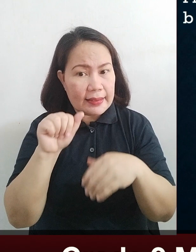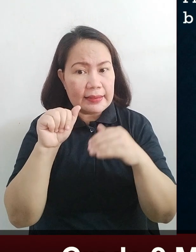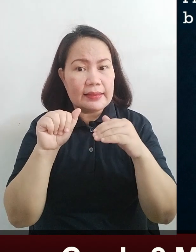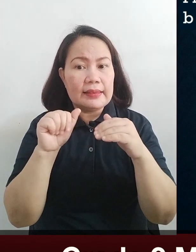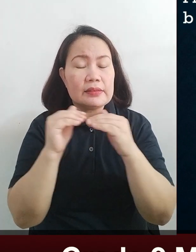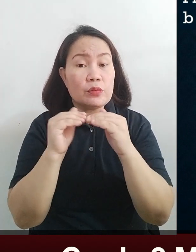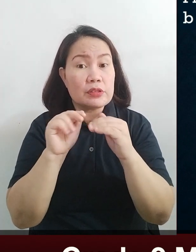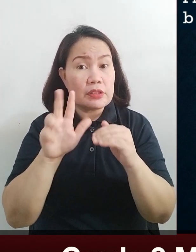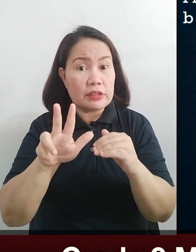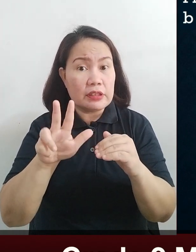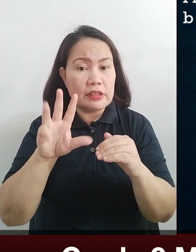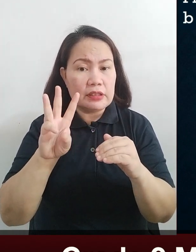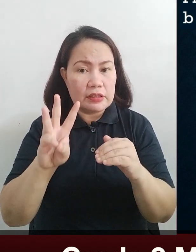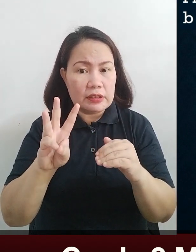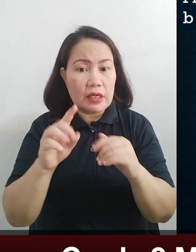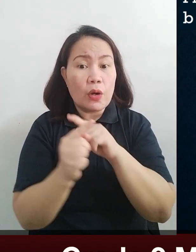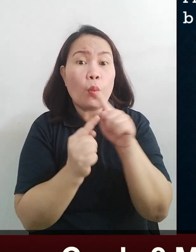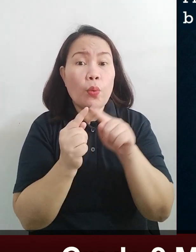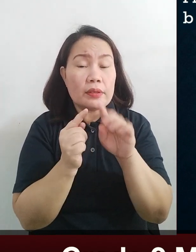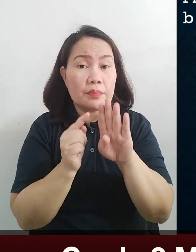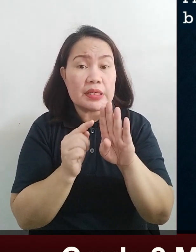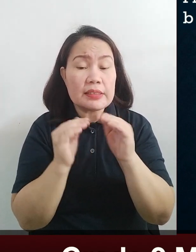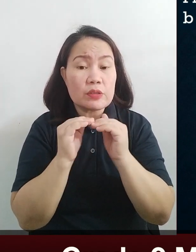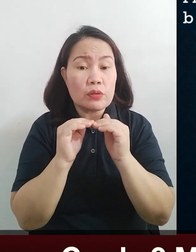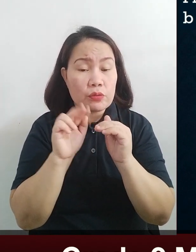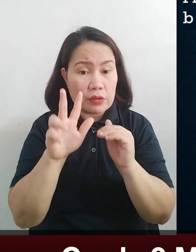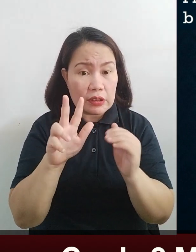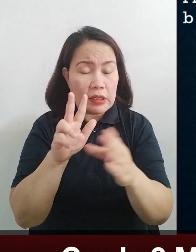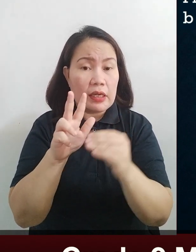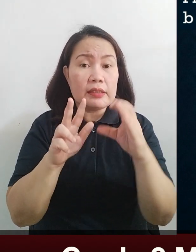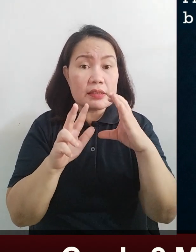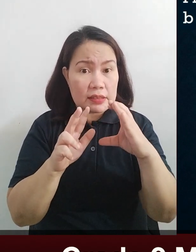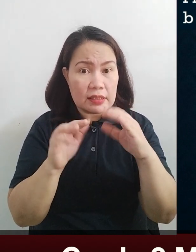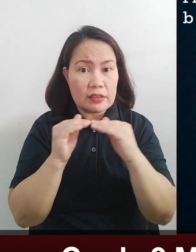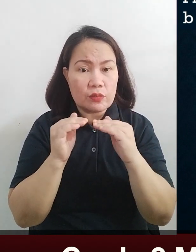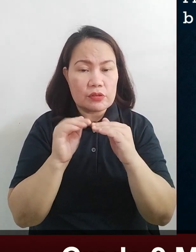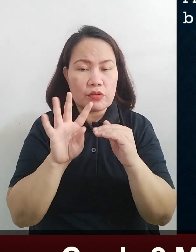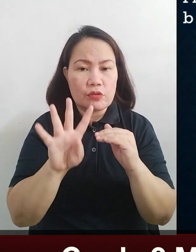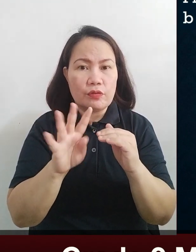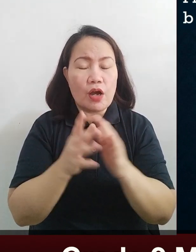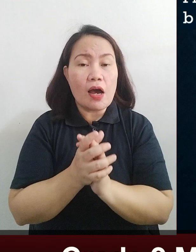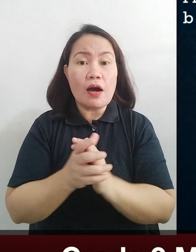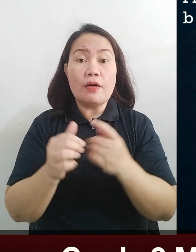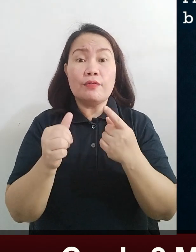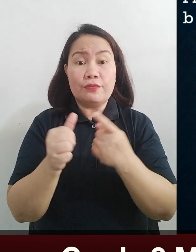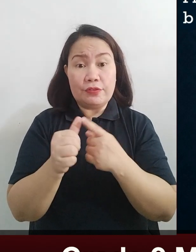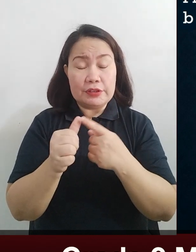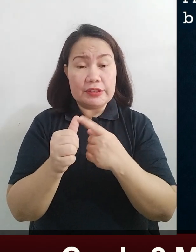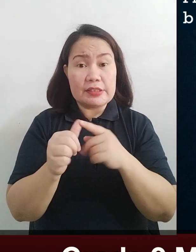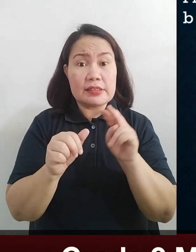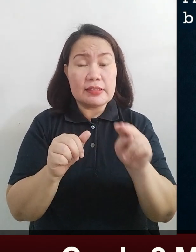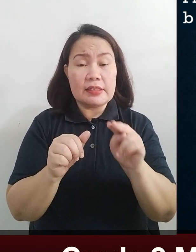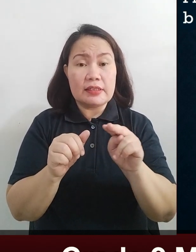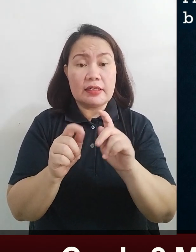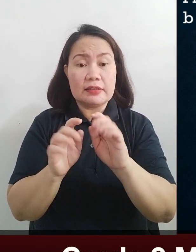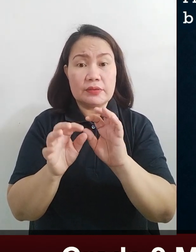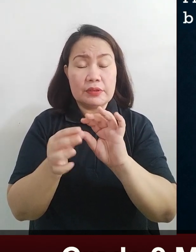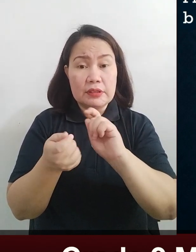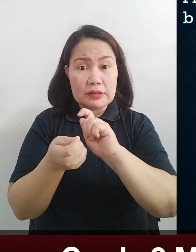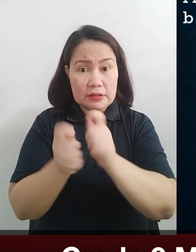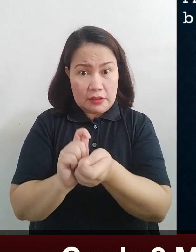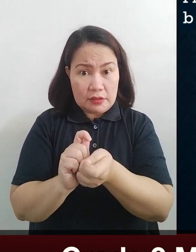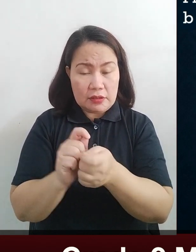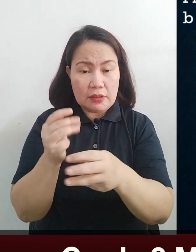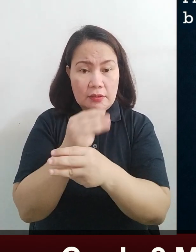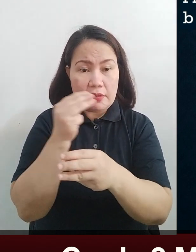36 when B equals 3 and C equals 4. So first, kailangan muna natin i-translate itong